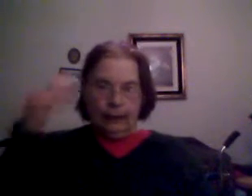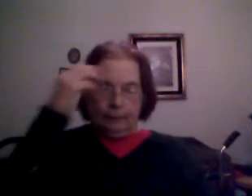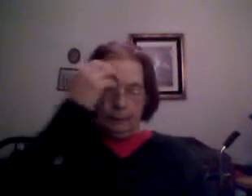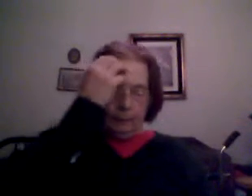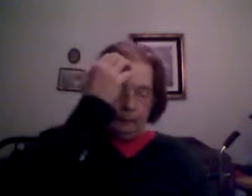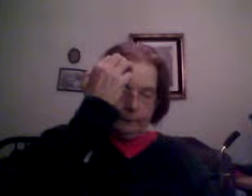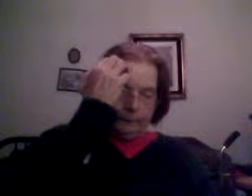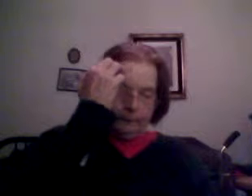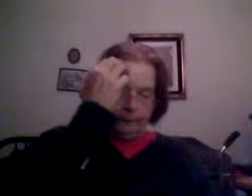lamp.